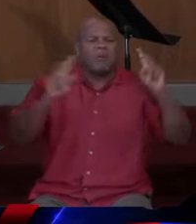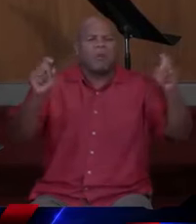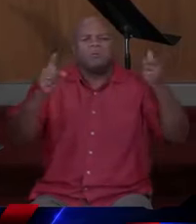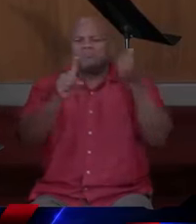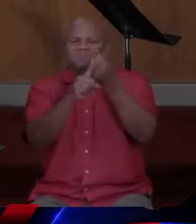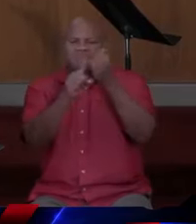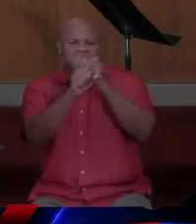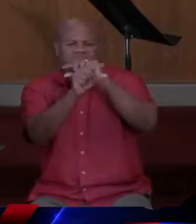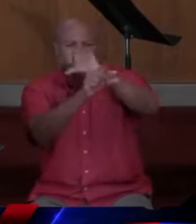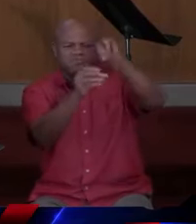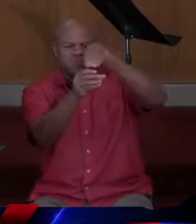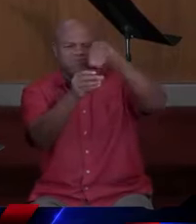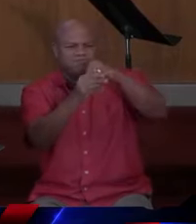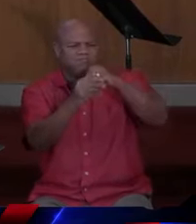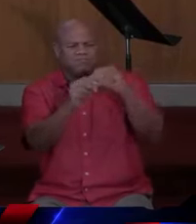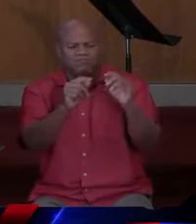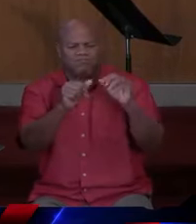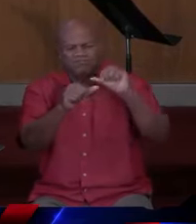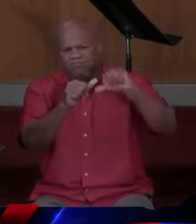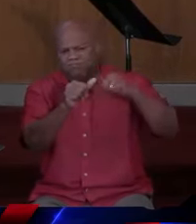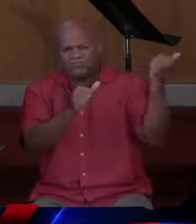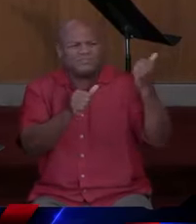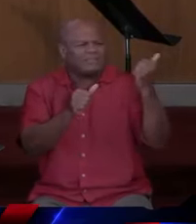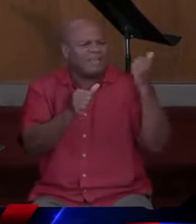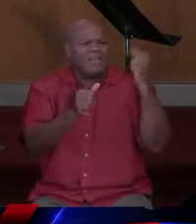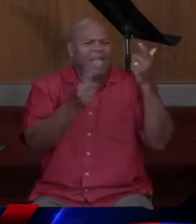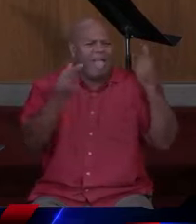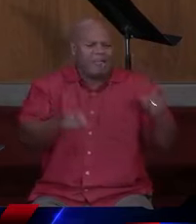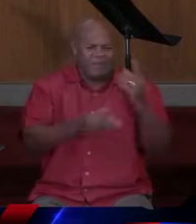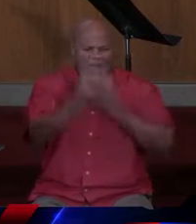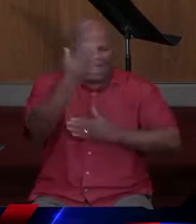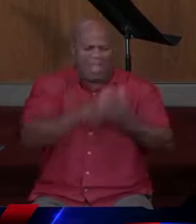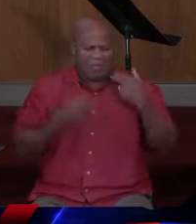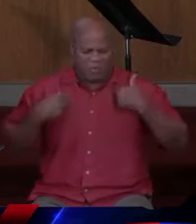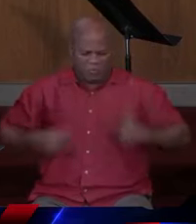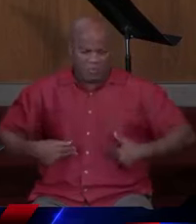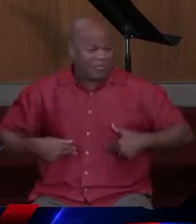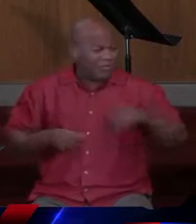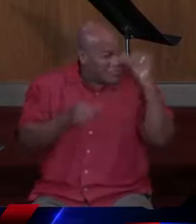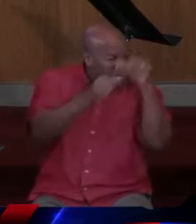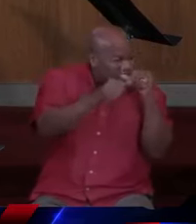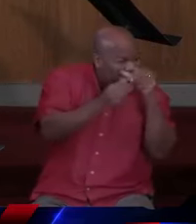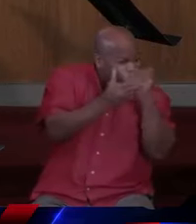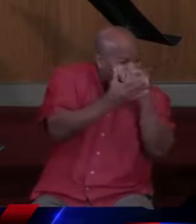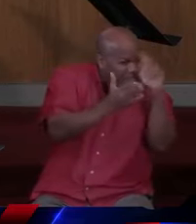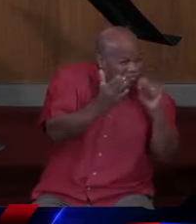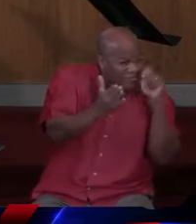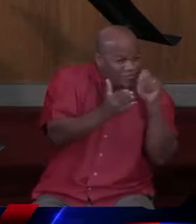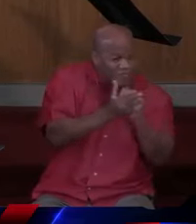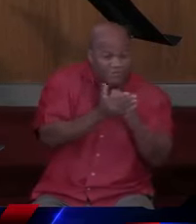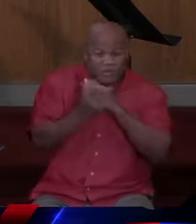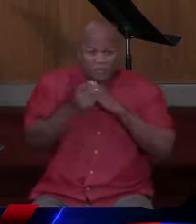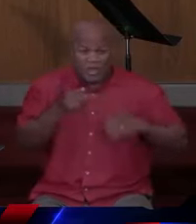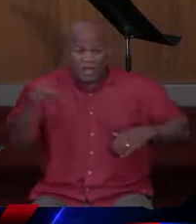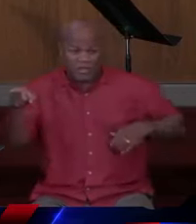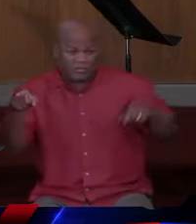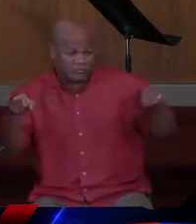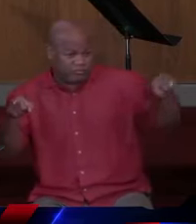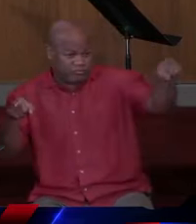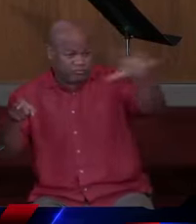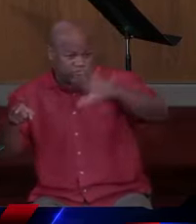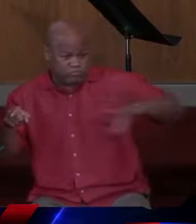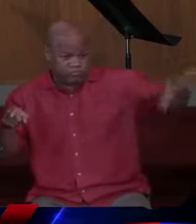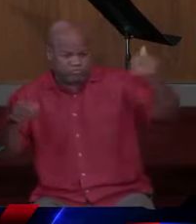which is done in the body by human hands, remember that at that time you were separate from Christ, excluded